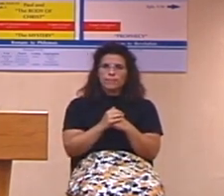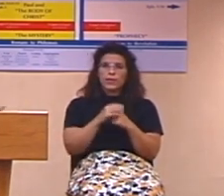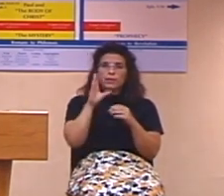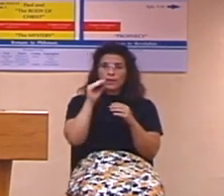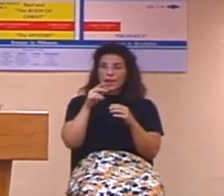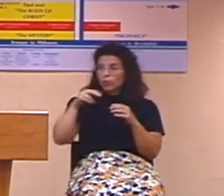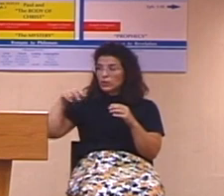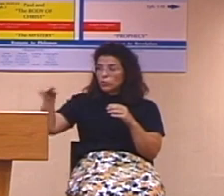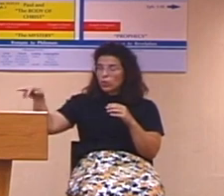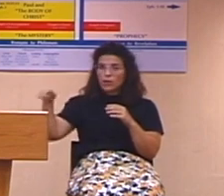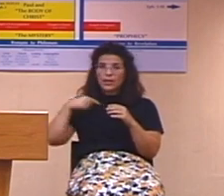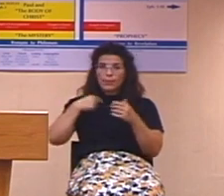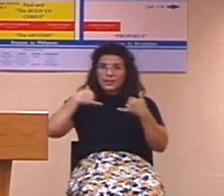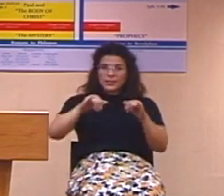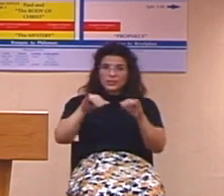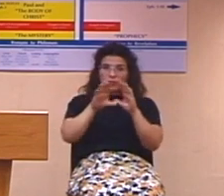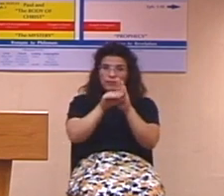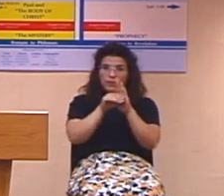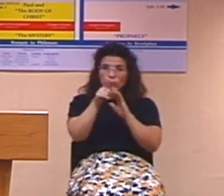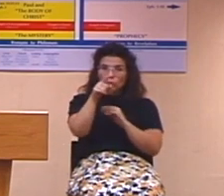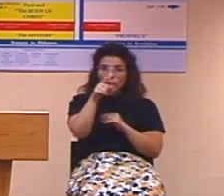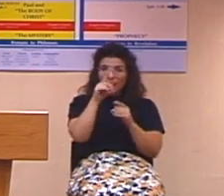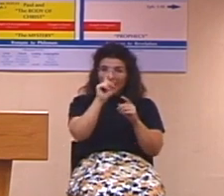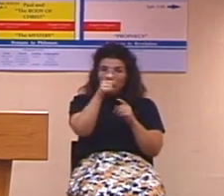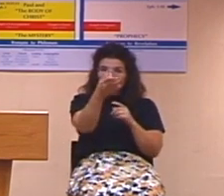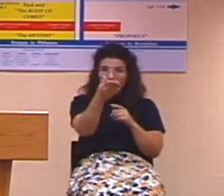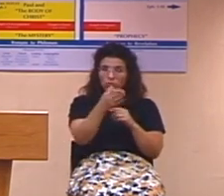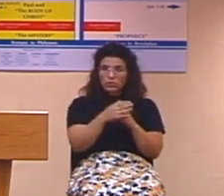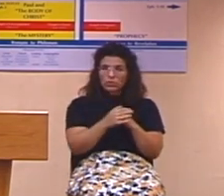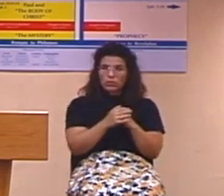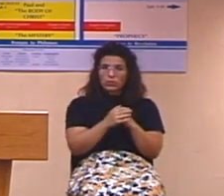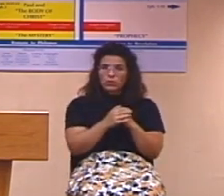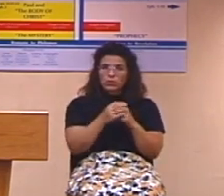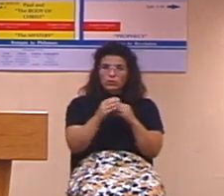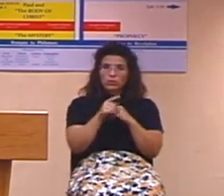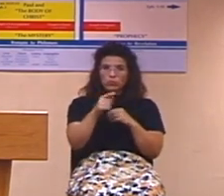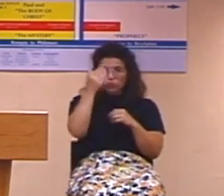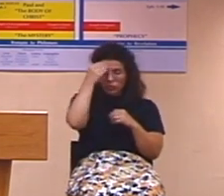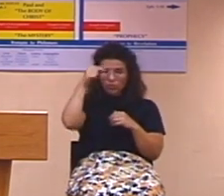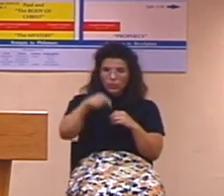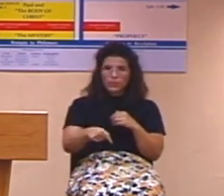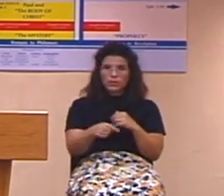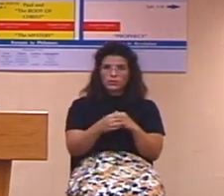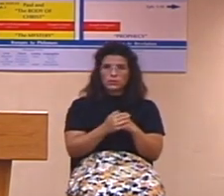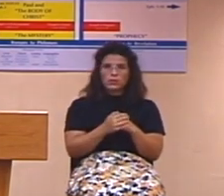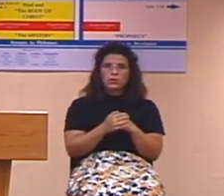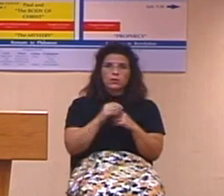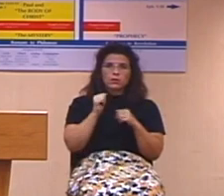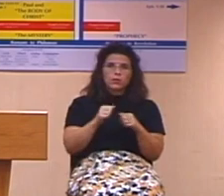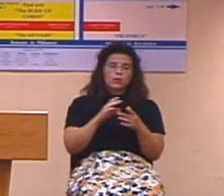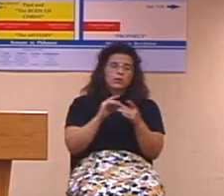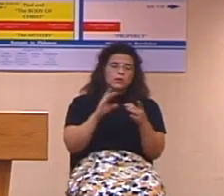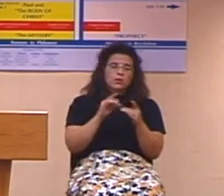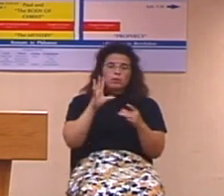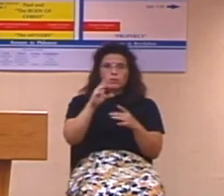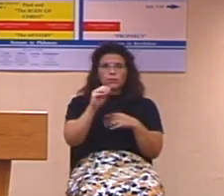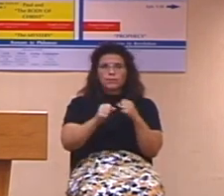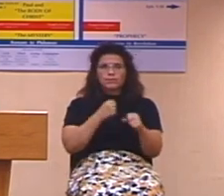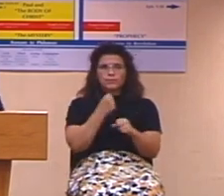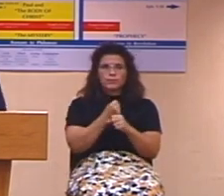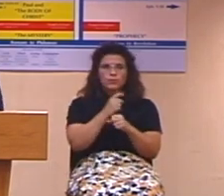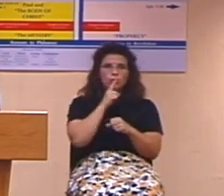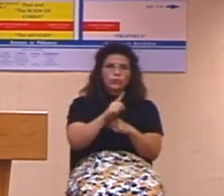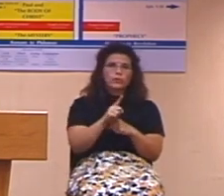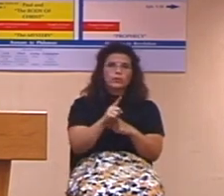I'm sitting there going, what is this? Don't you know this? Well, yeah, I've been in the message 50 years.